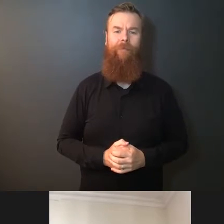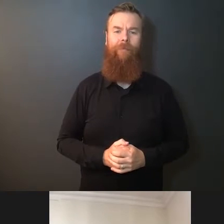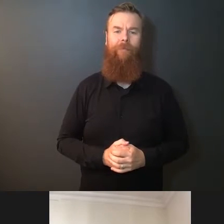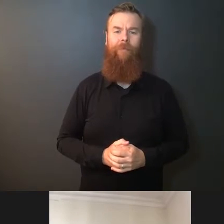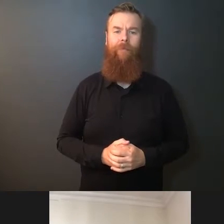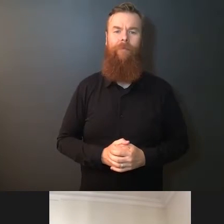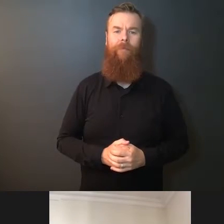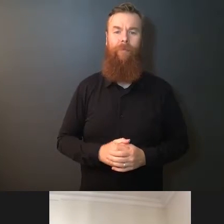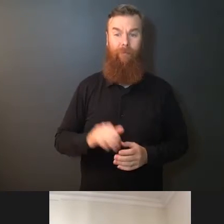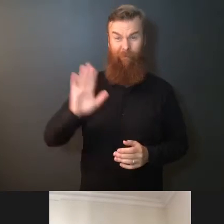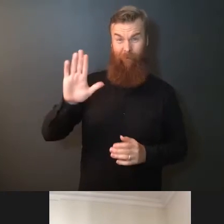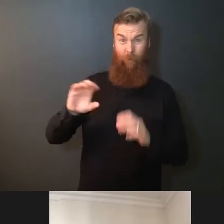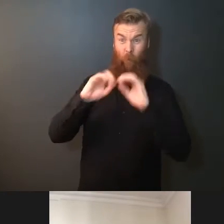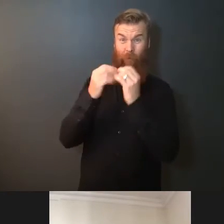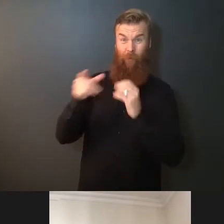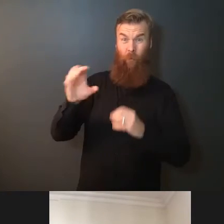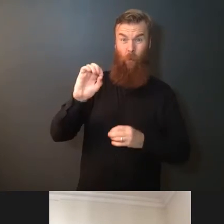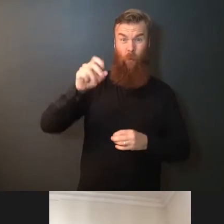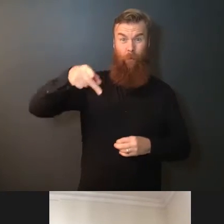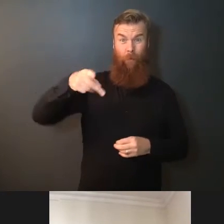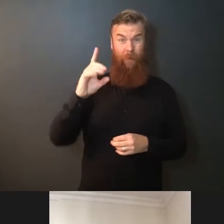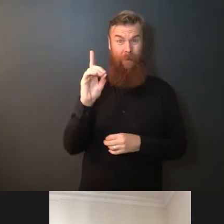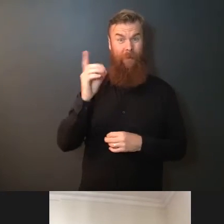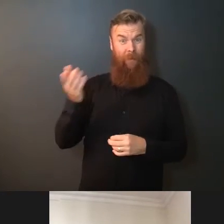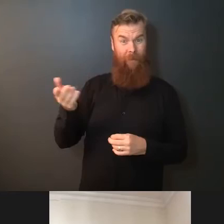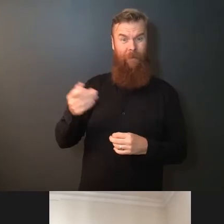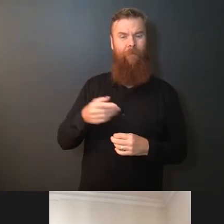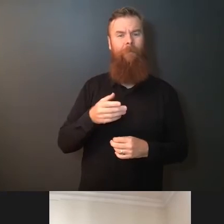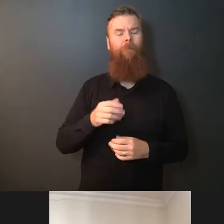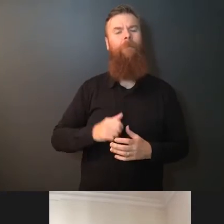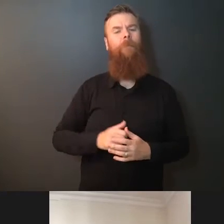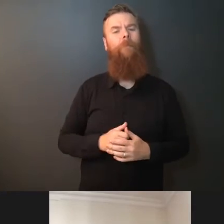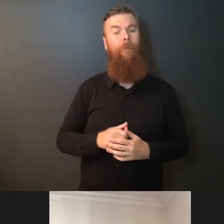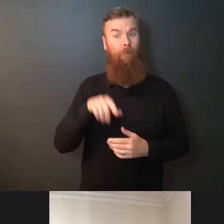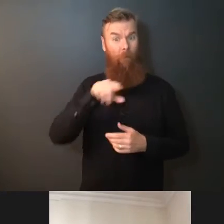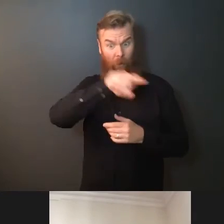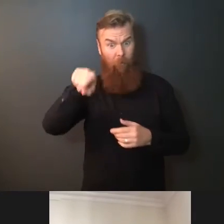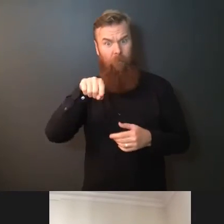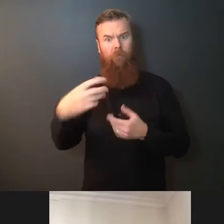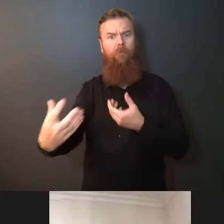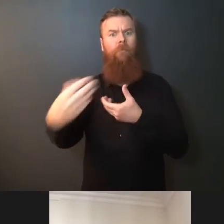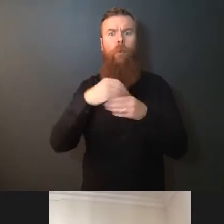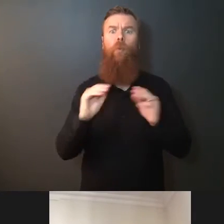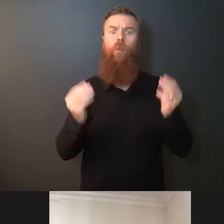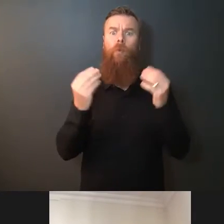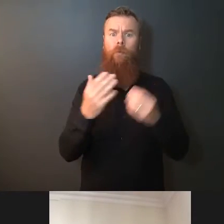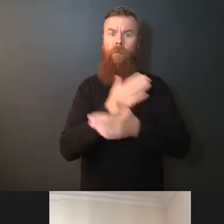developing partners, if they bring closer youth with disabilities in their programs,